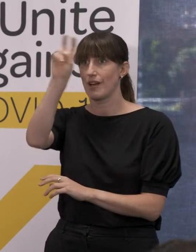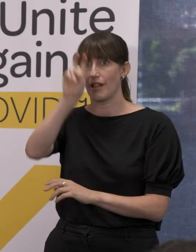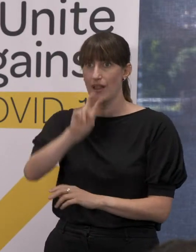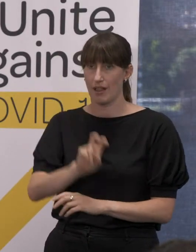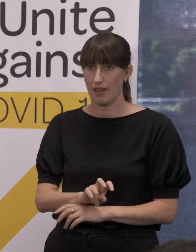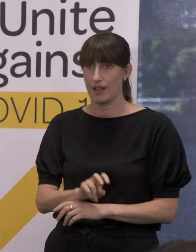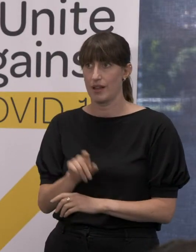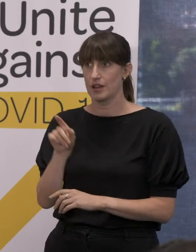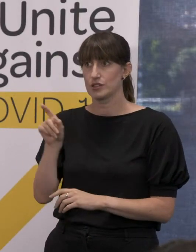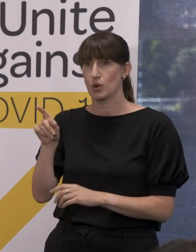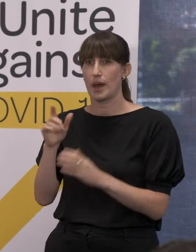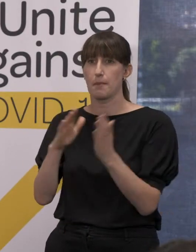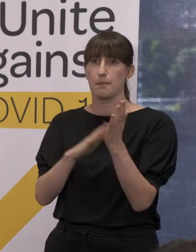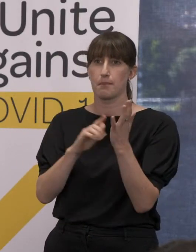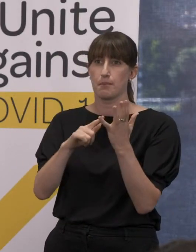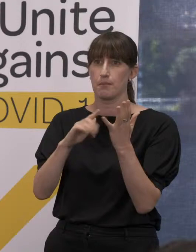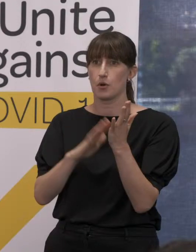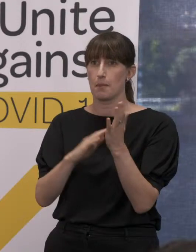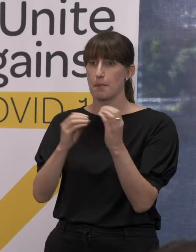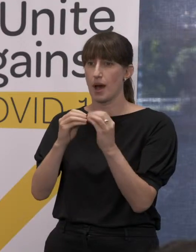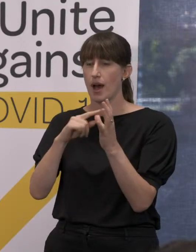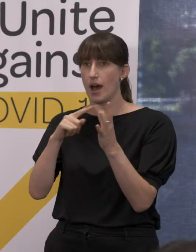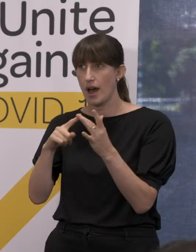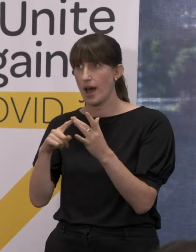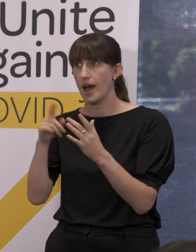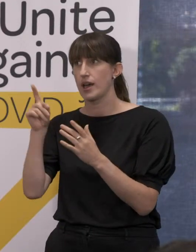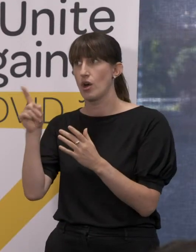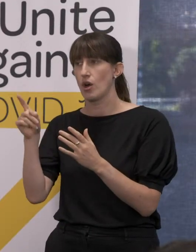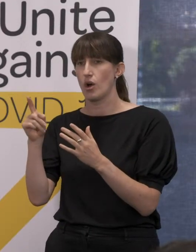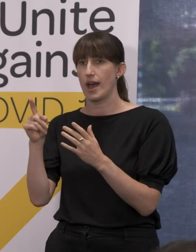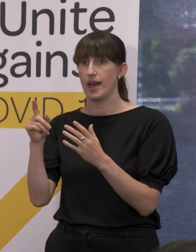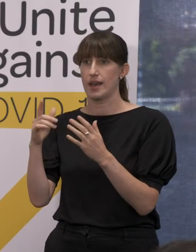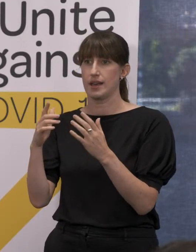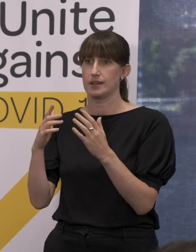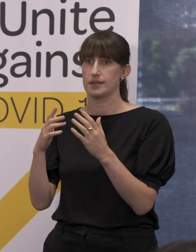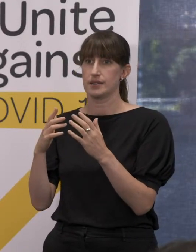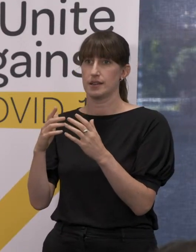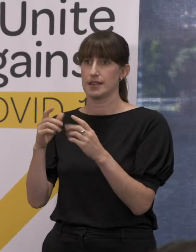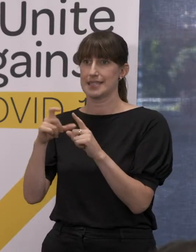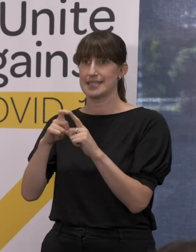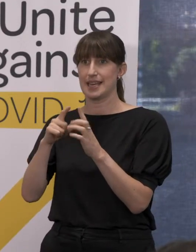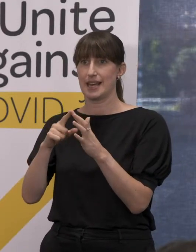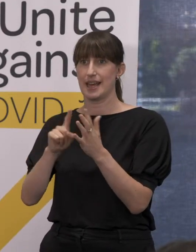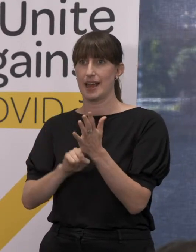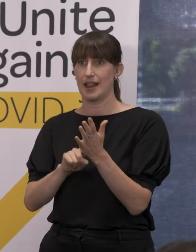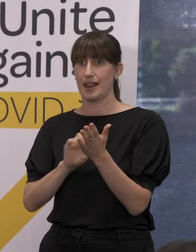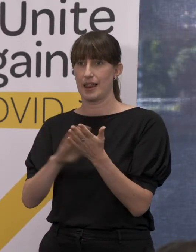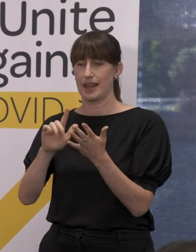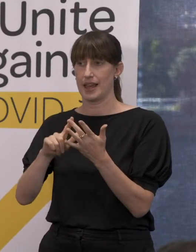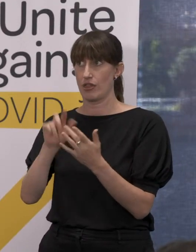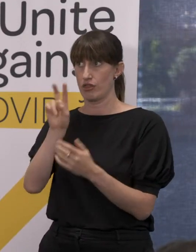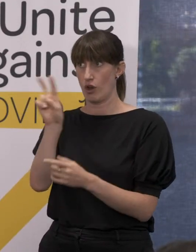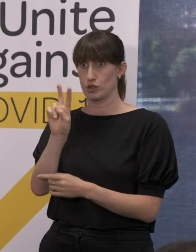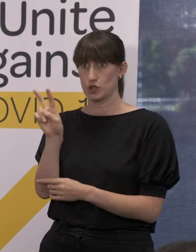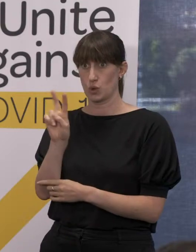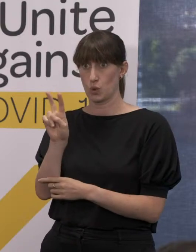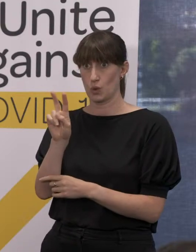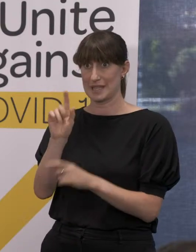both those cities or the states they are in have imposed curfews, and of the